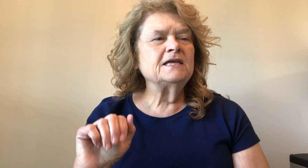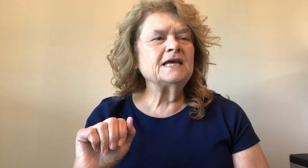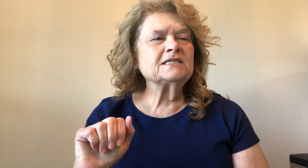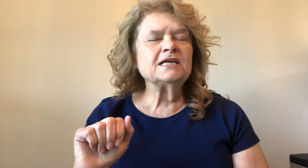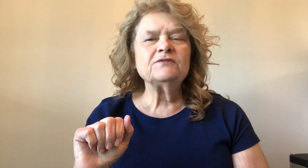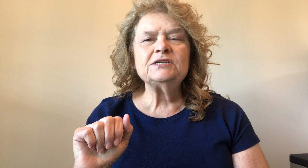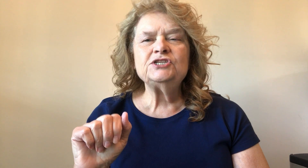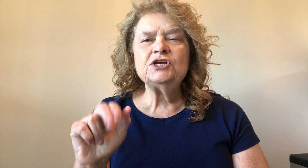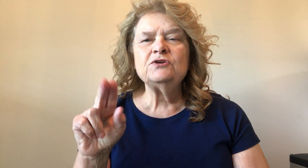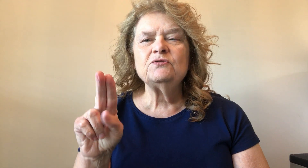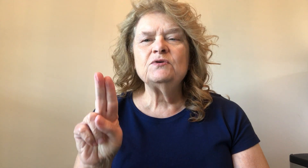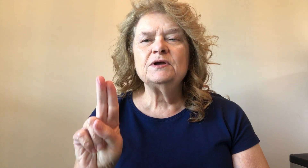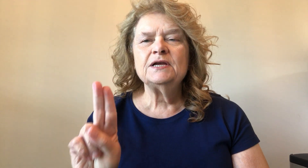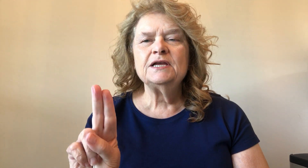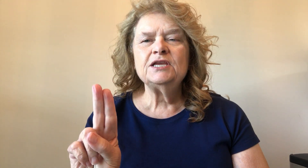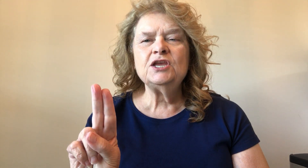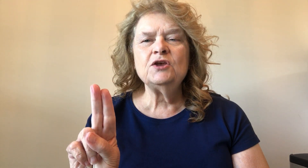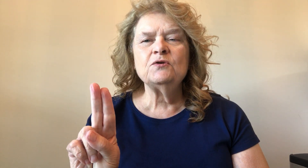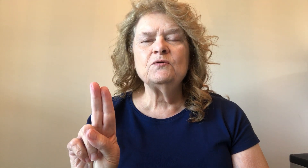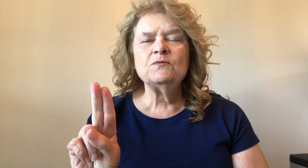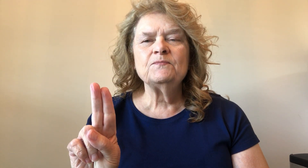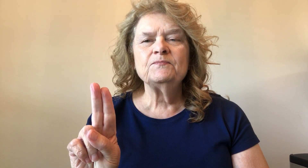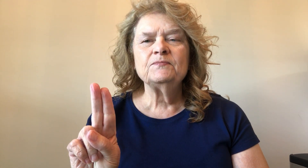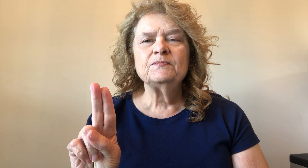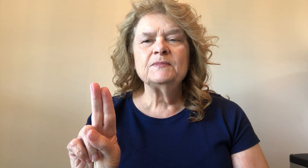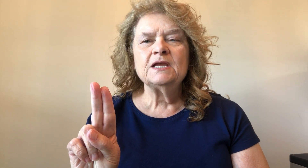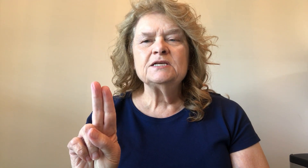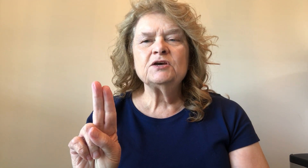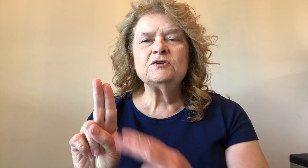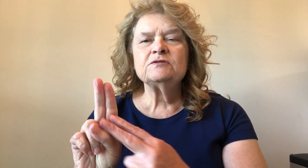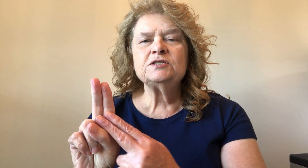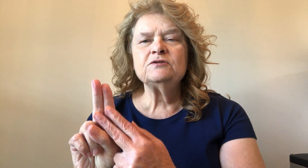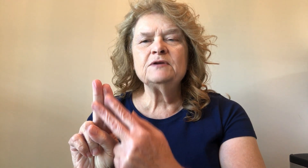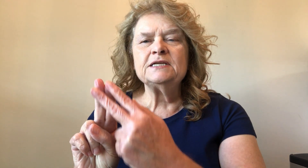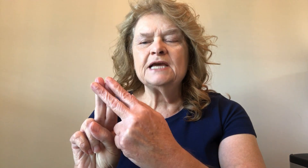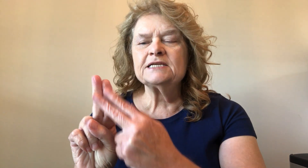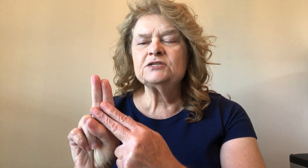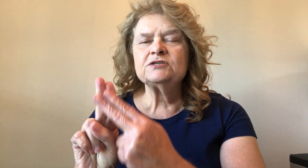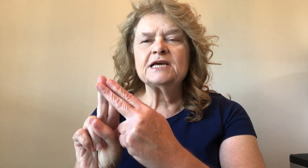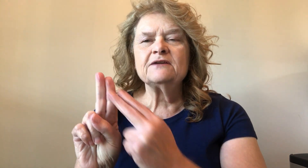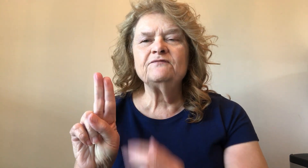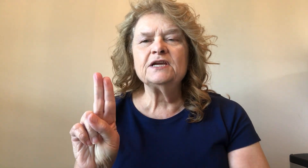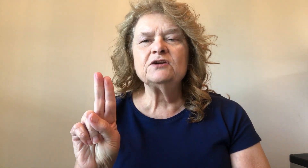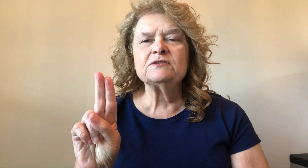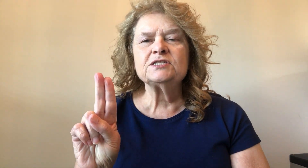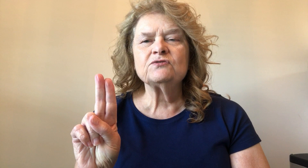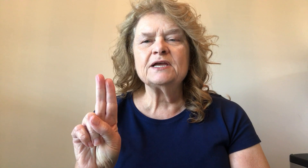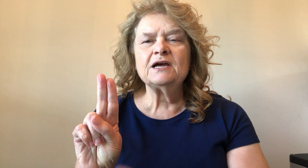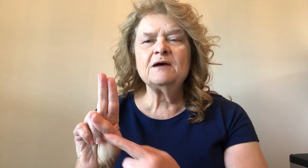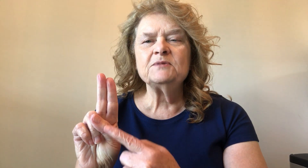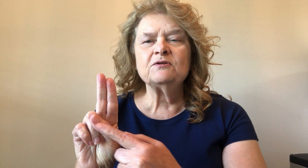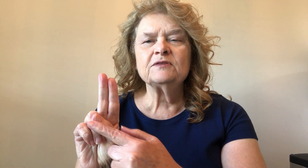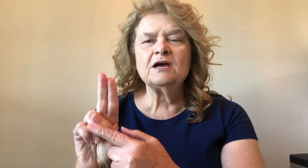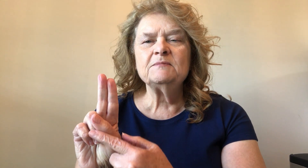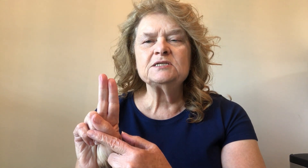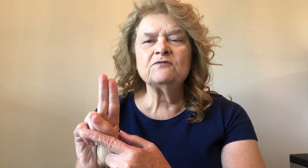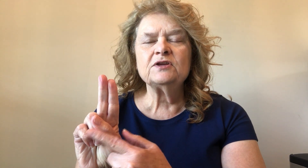Next letter is U. U. So your two index and your second finger is straight up. Your thumb is over your